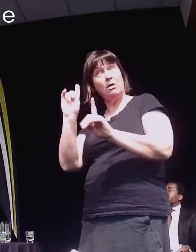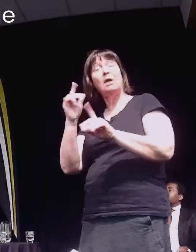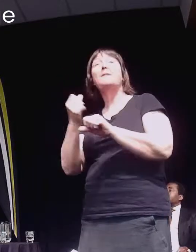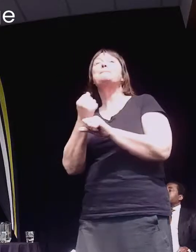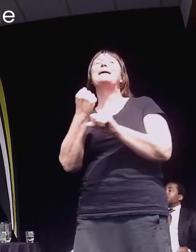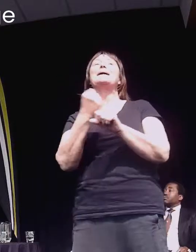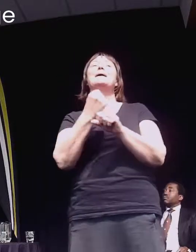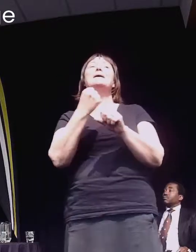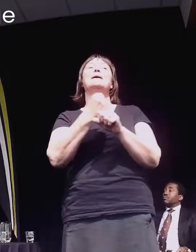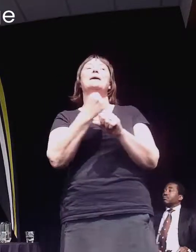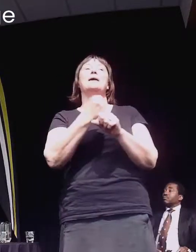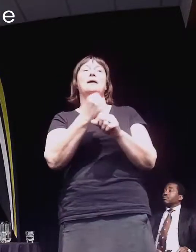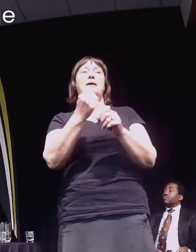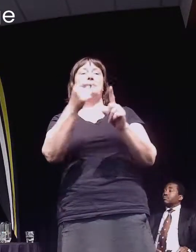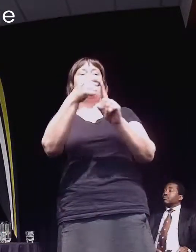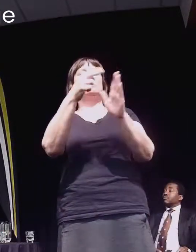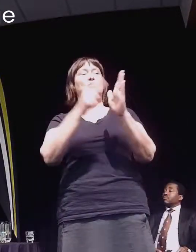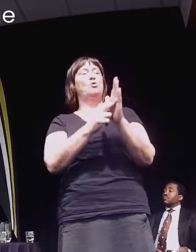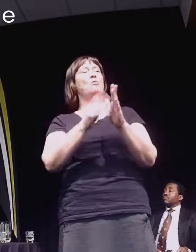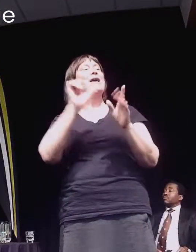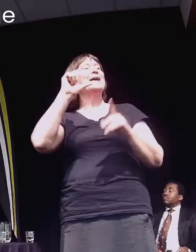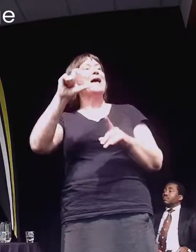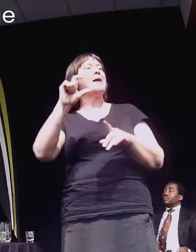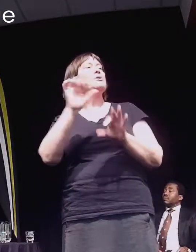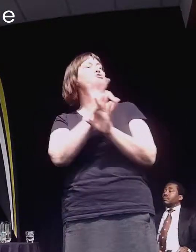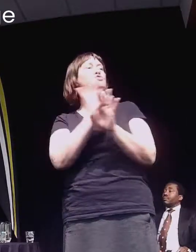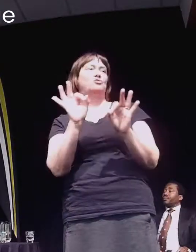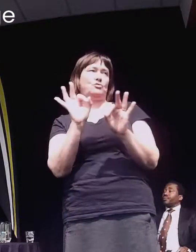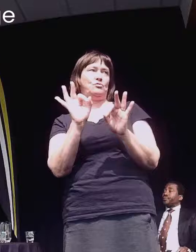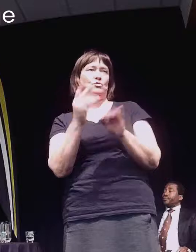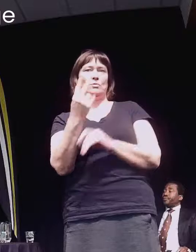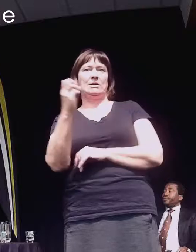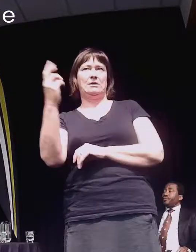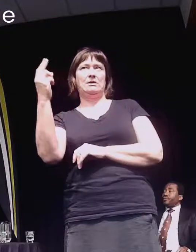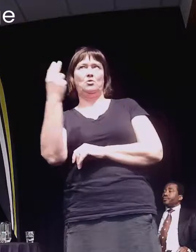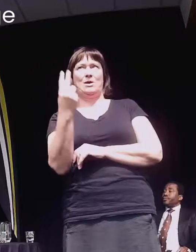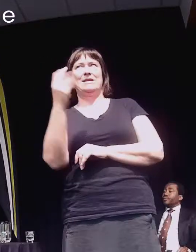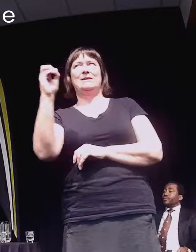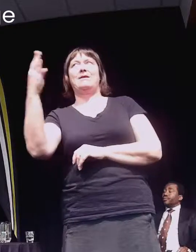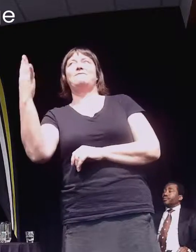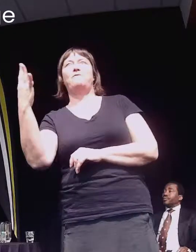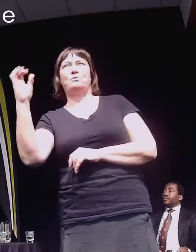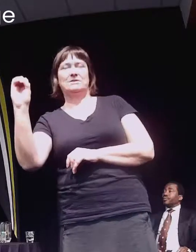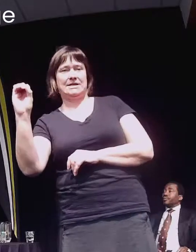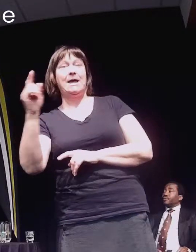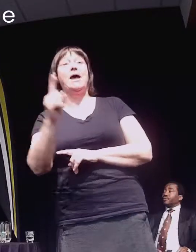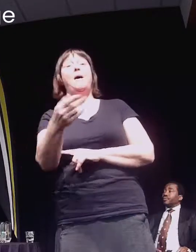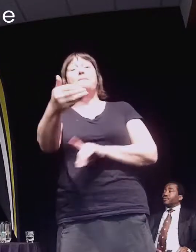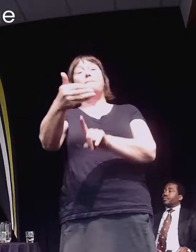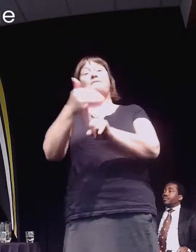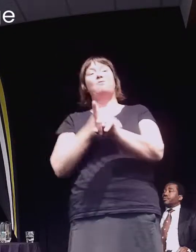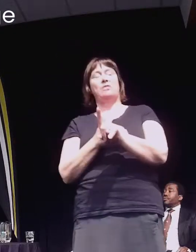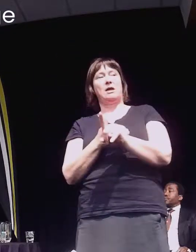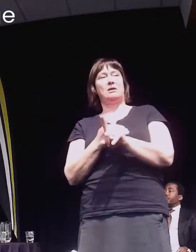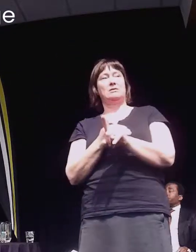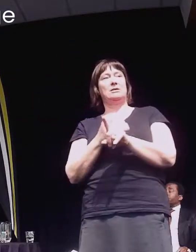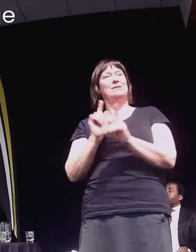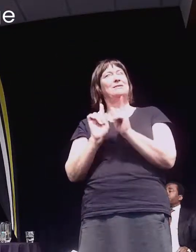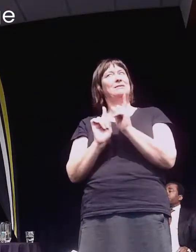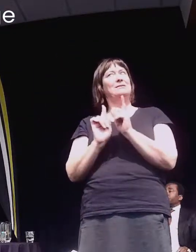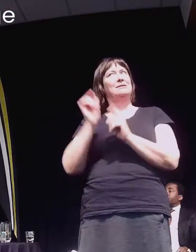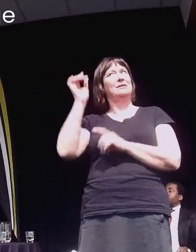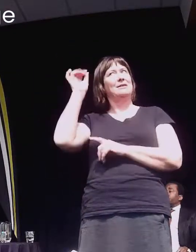North carbon neutral by 2040, with the interim goal of making Palmerston North City Council carbon neutral by 2030.